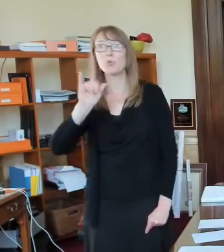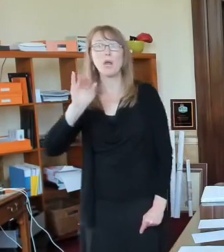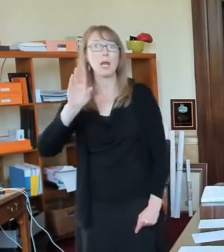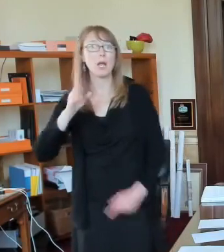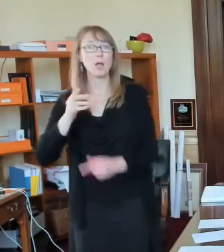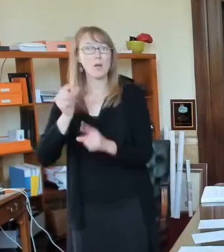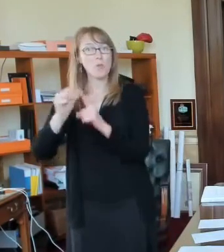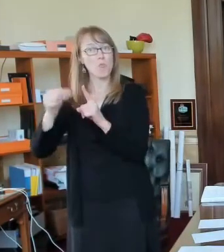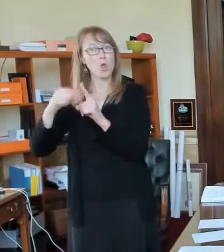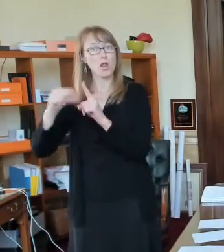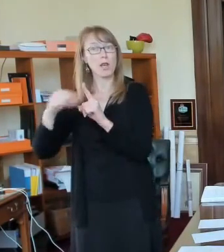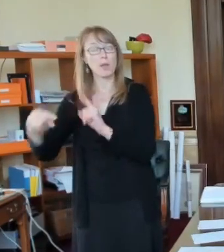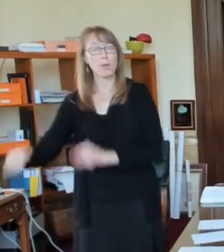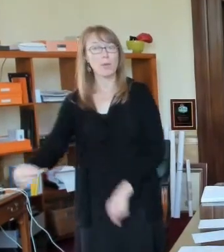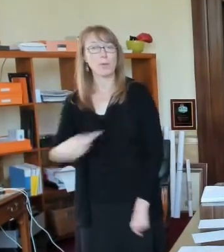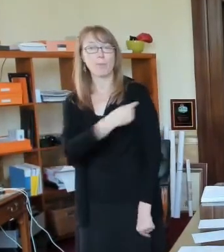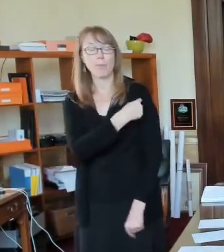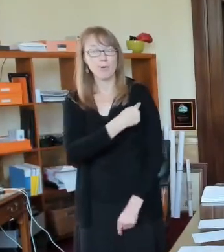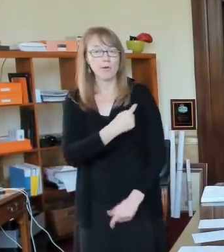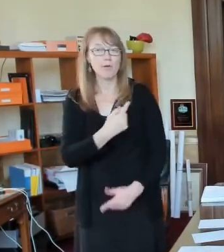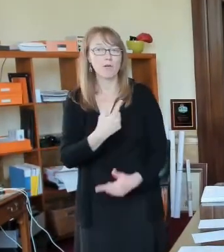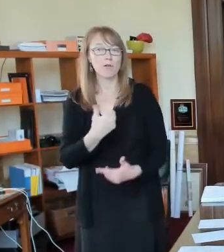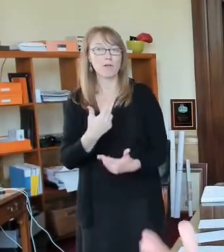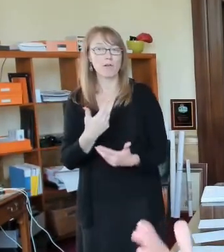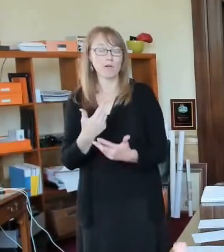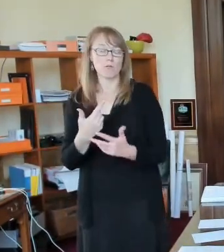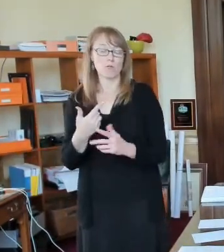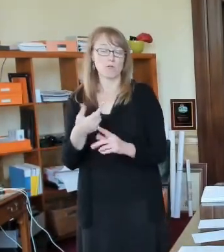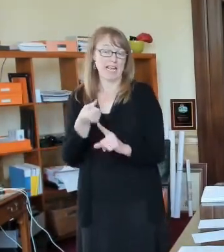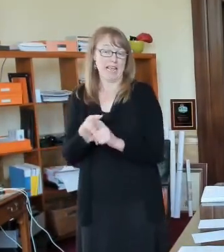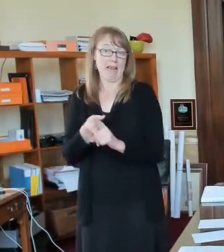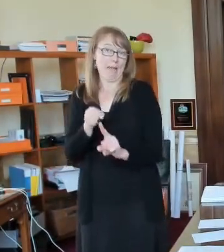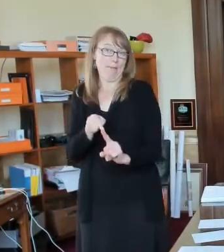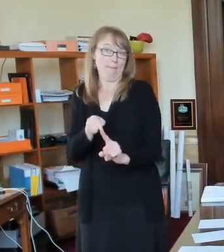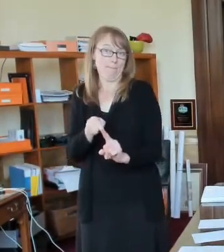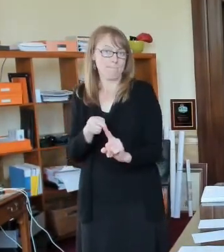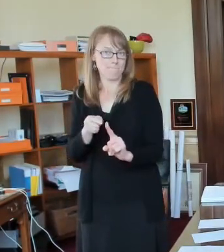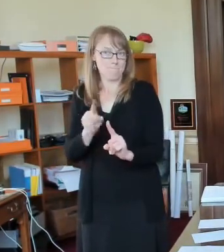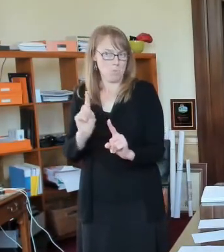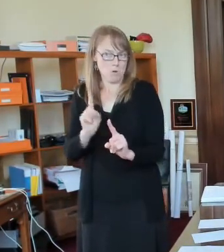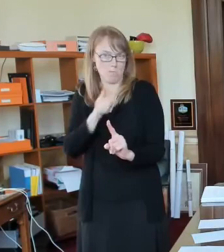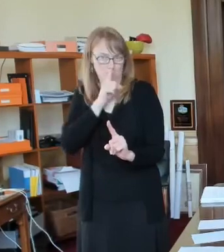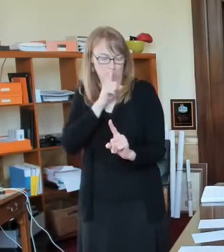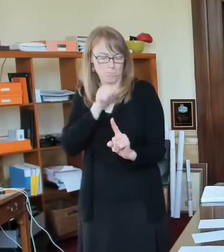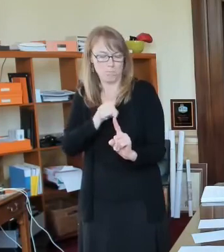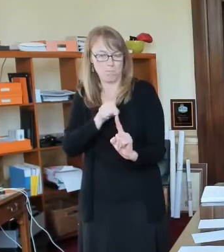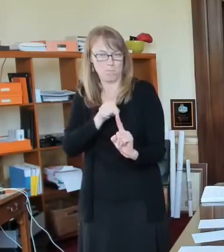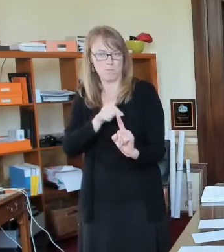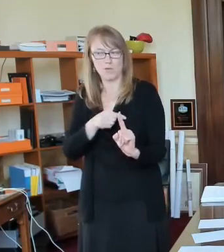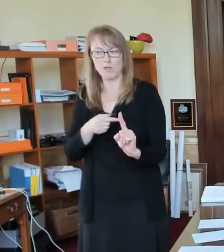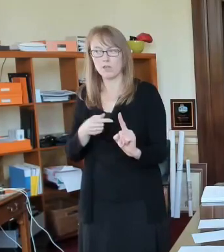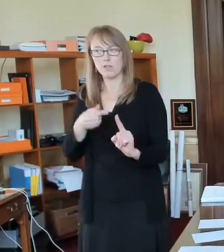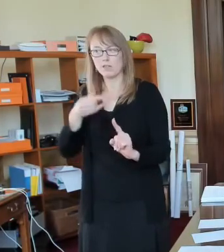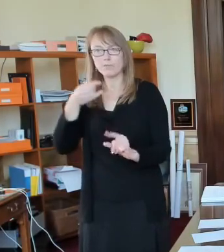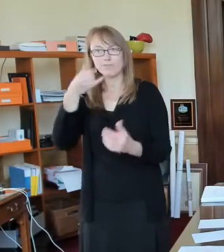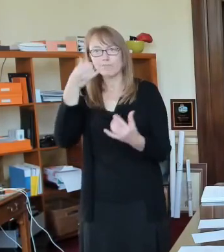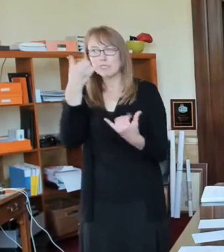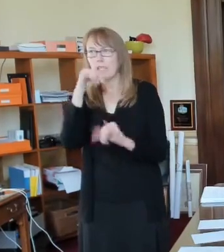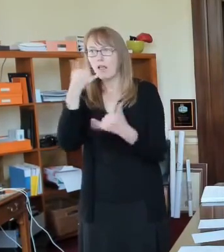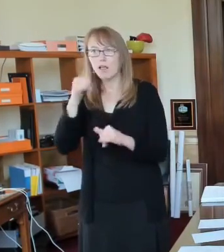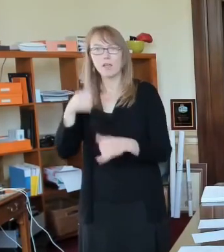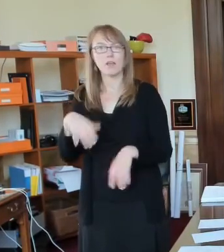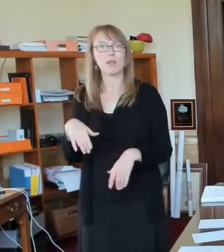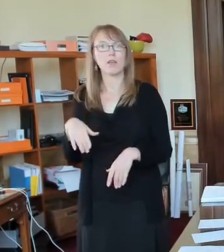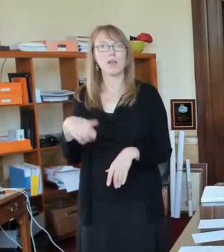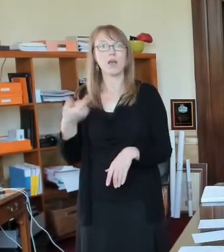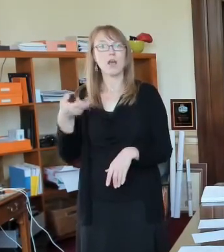it is senseless firing off of guns. Those bullets all come down,